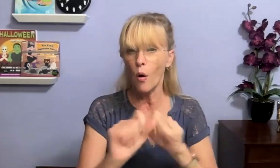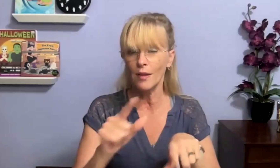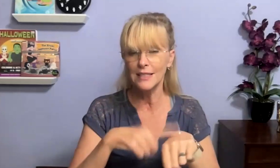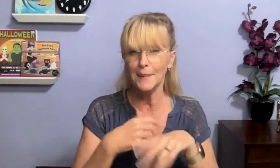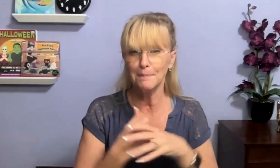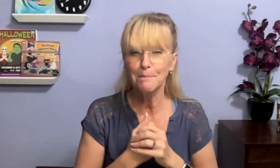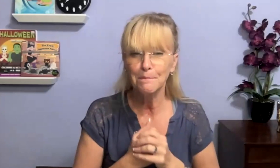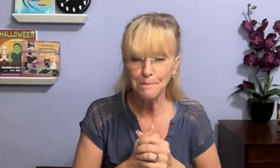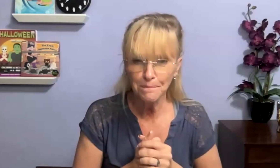all the time.